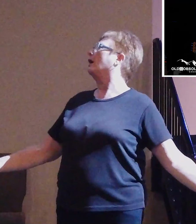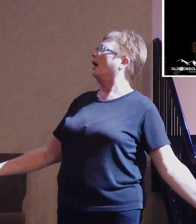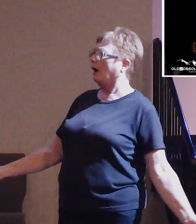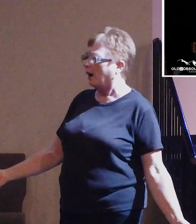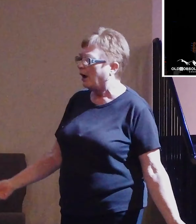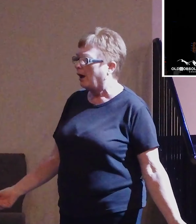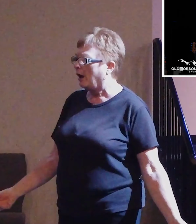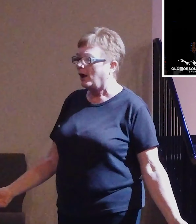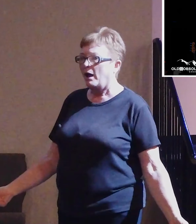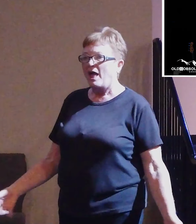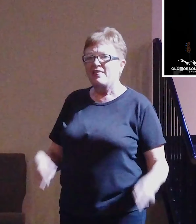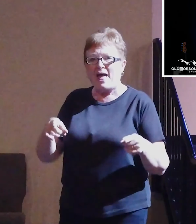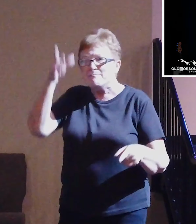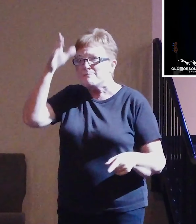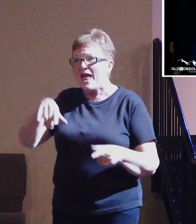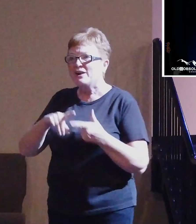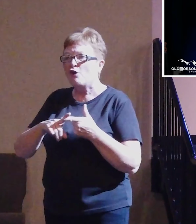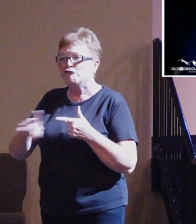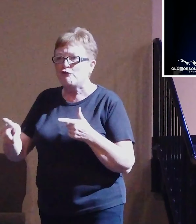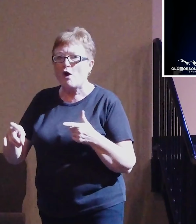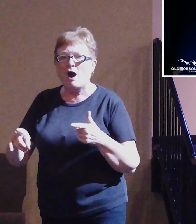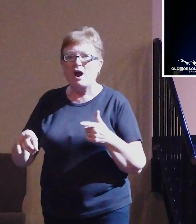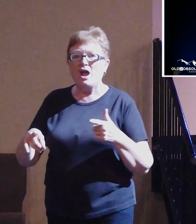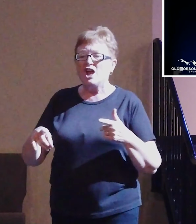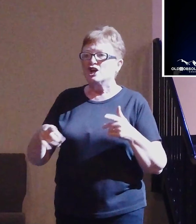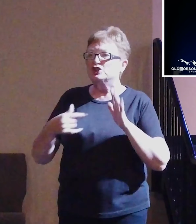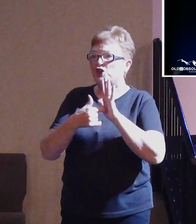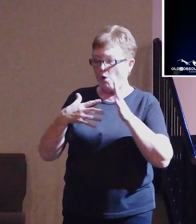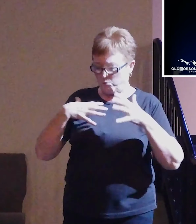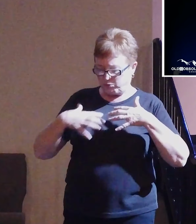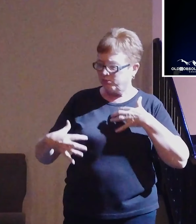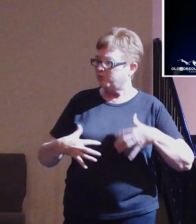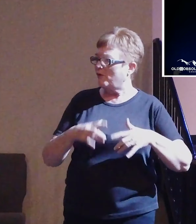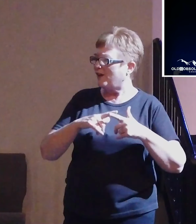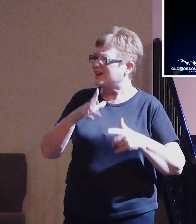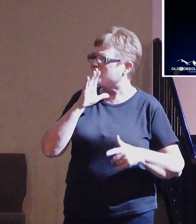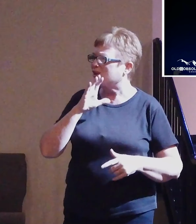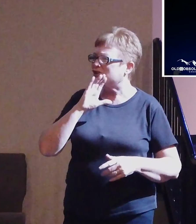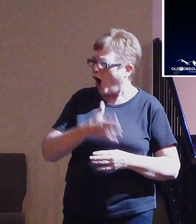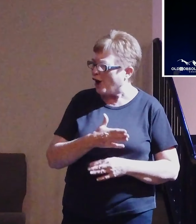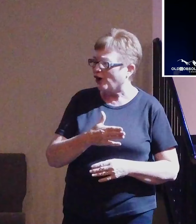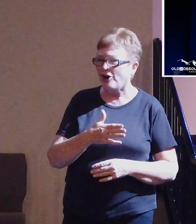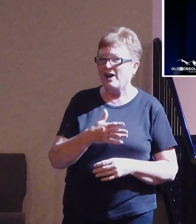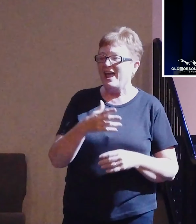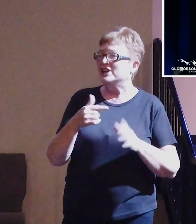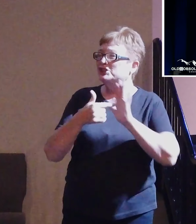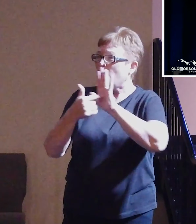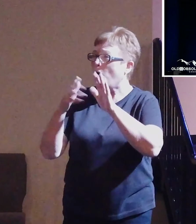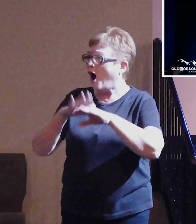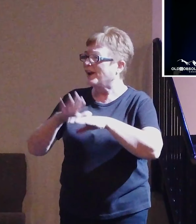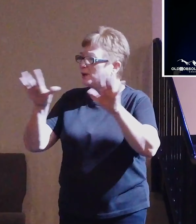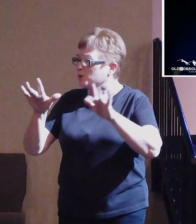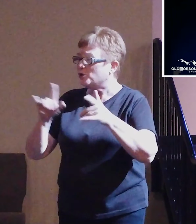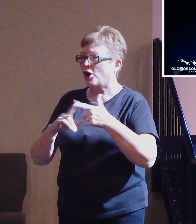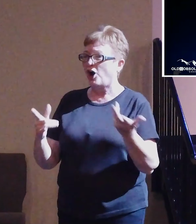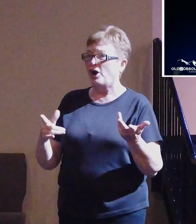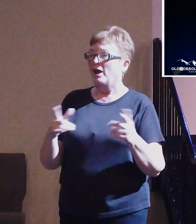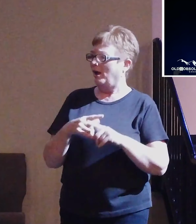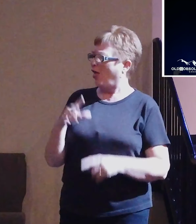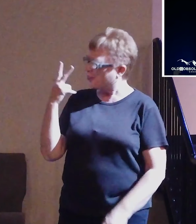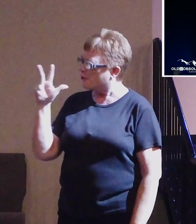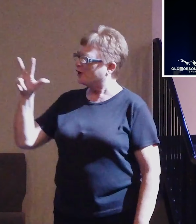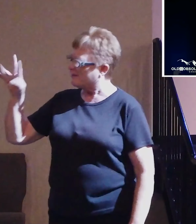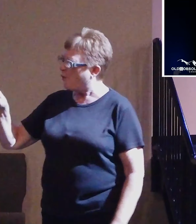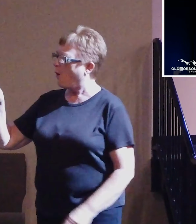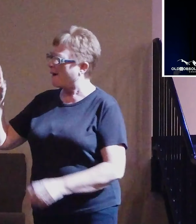it should disturb all of us. You know, we stand in court and we're asked the question, do you promise to tell the truth, the whole truth, and nothing but the truth? Yeah, of